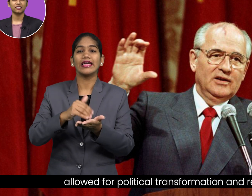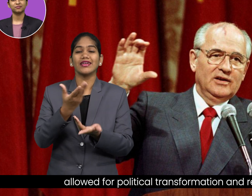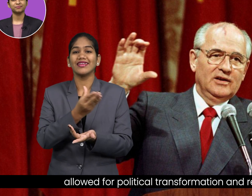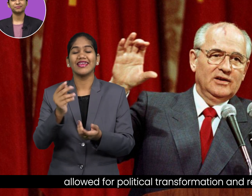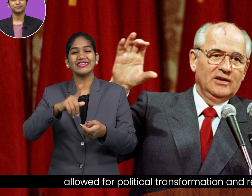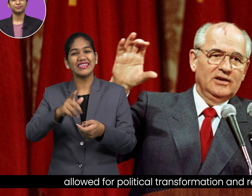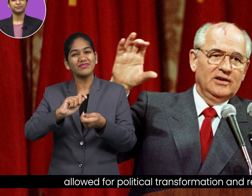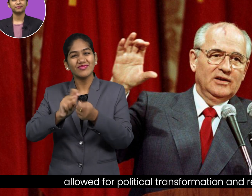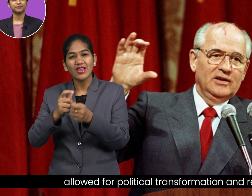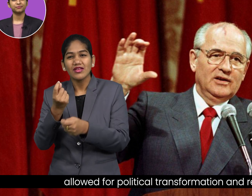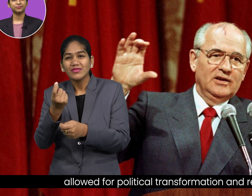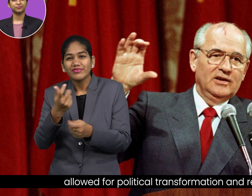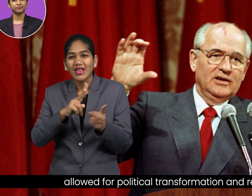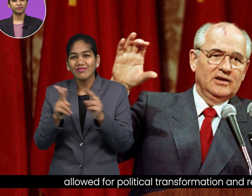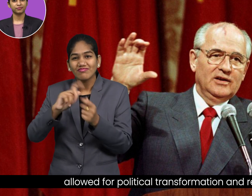reforms.